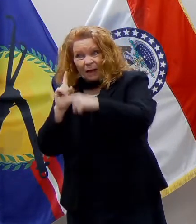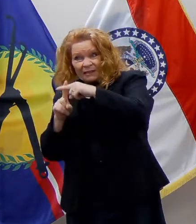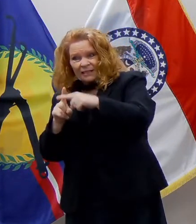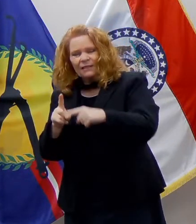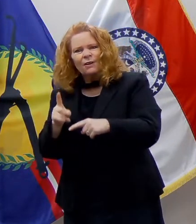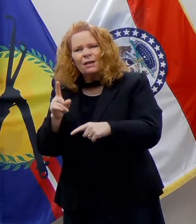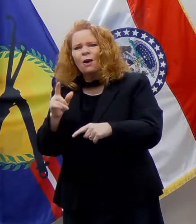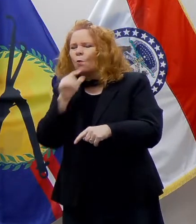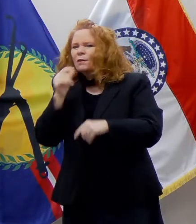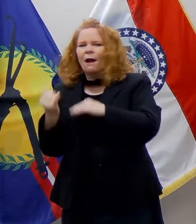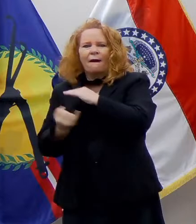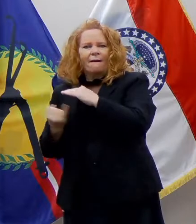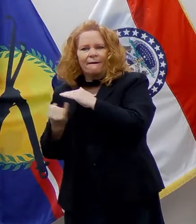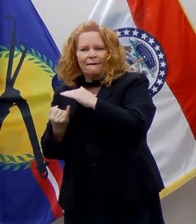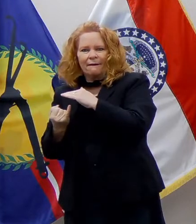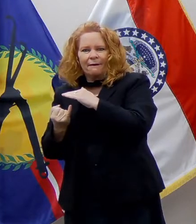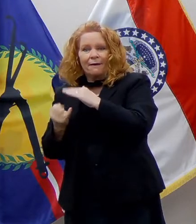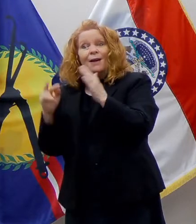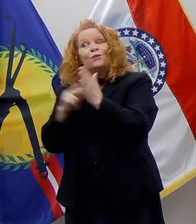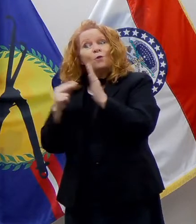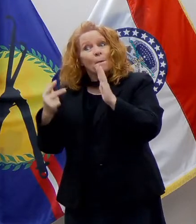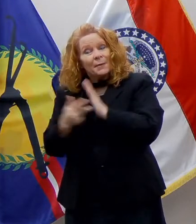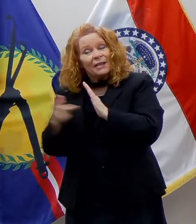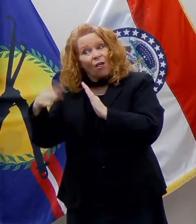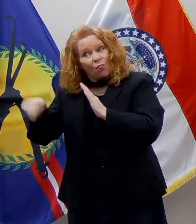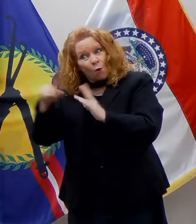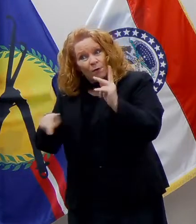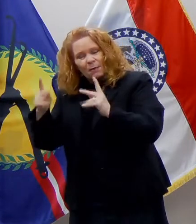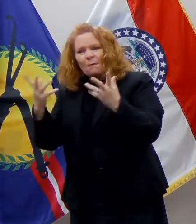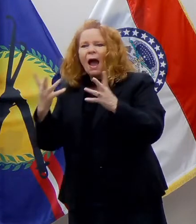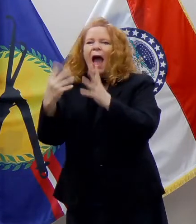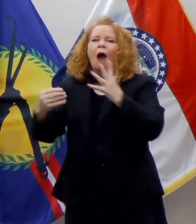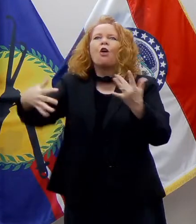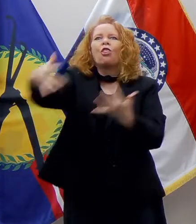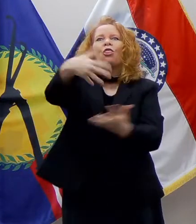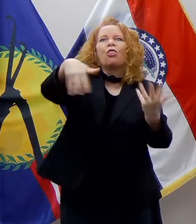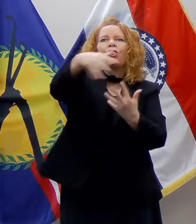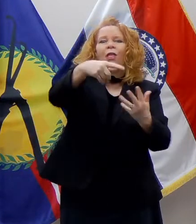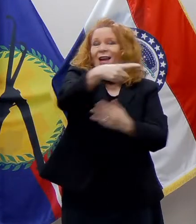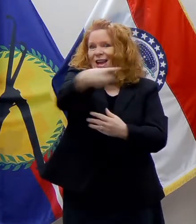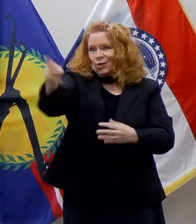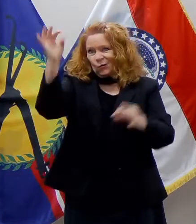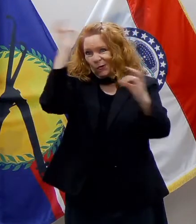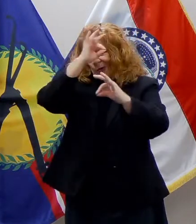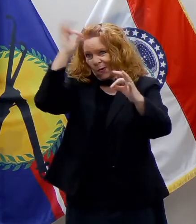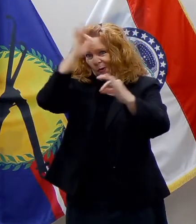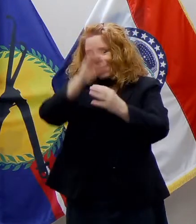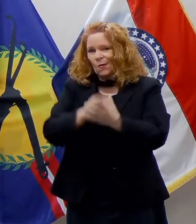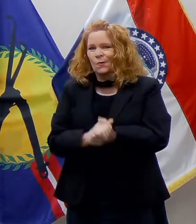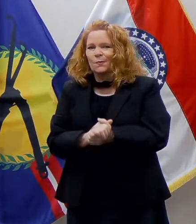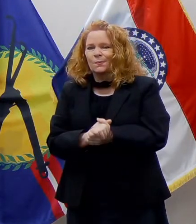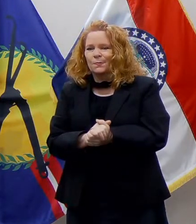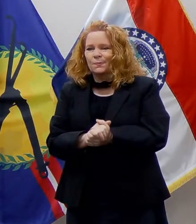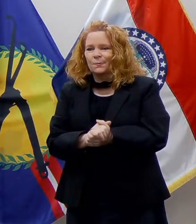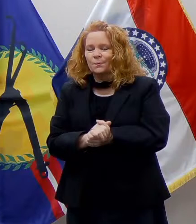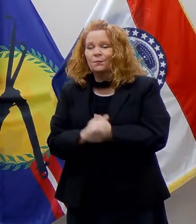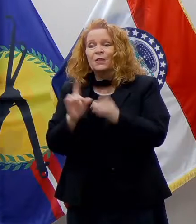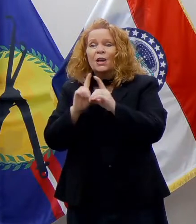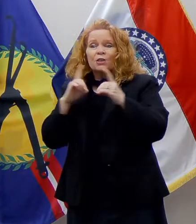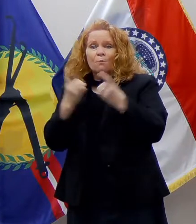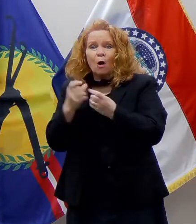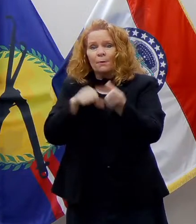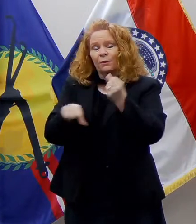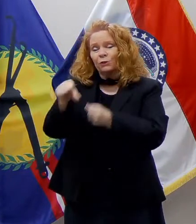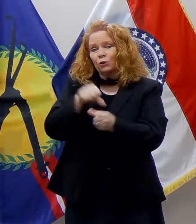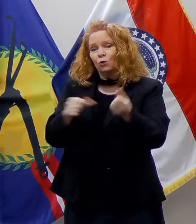chances are high that they're in a public setting infecting others. The Department of Social Services at